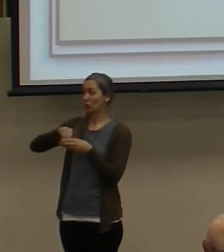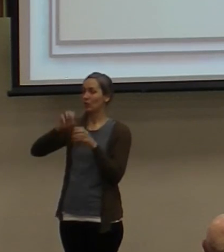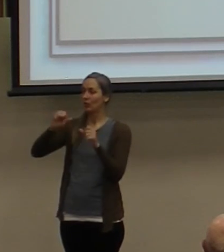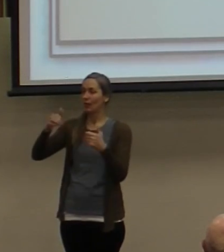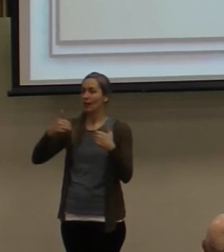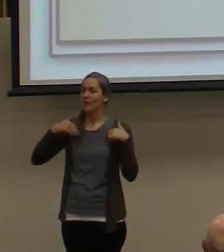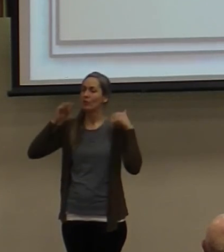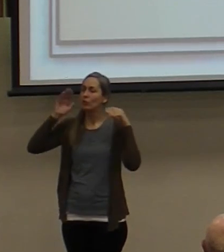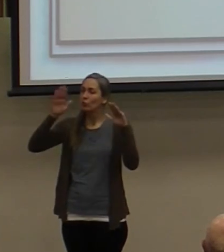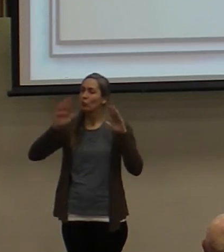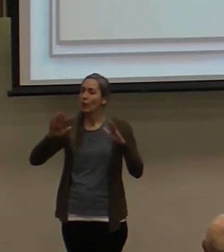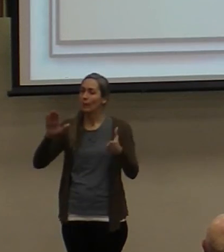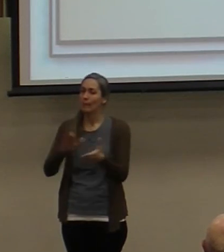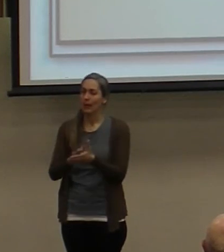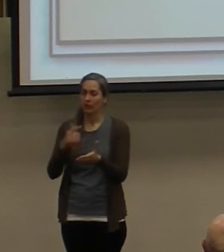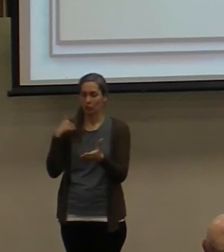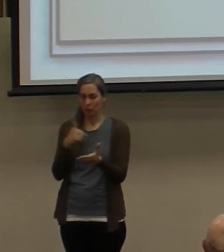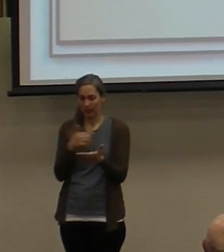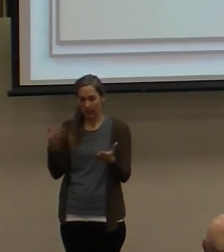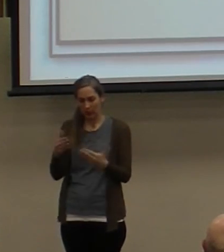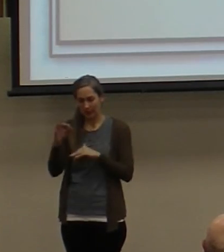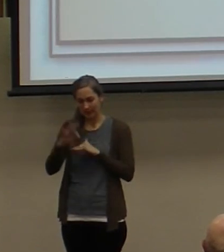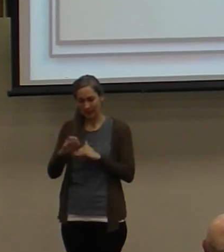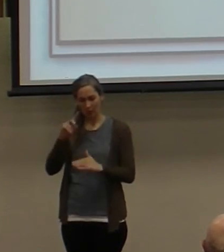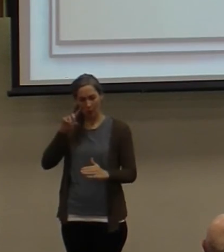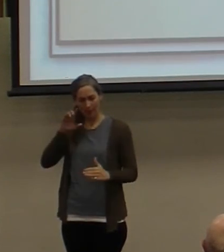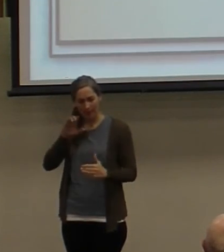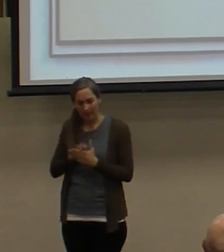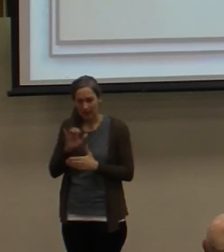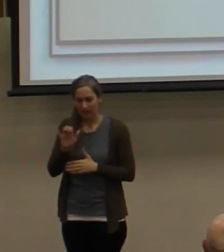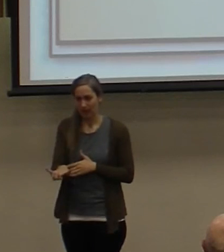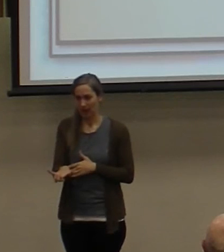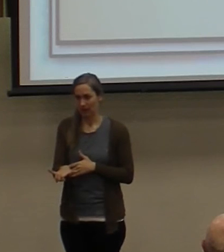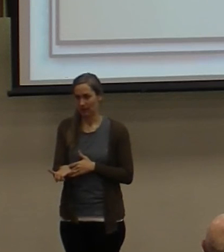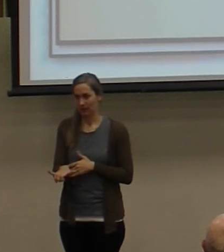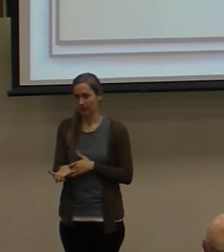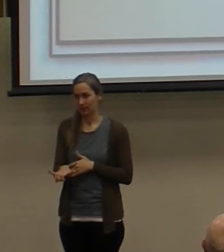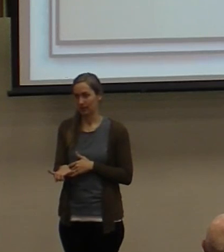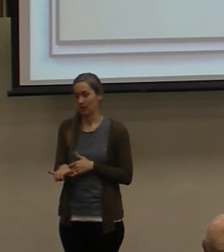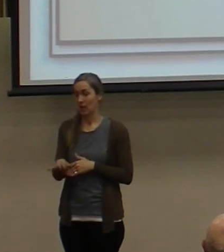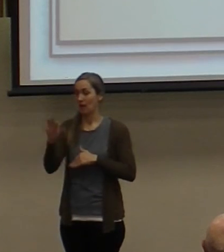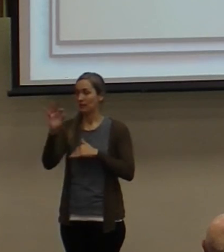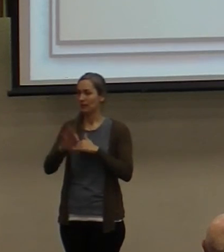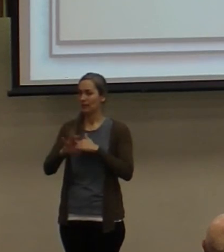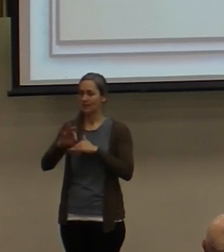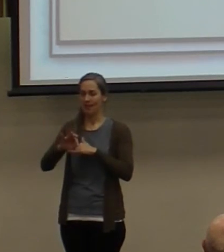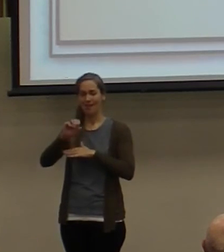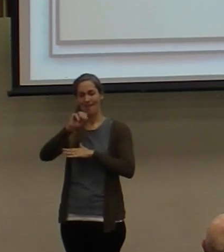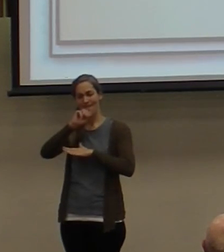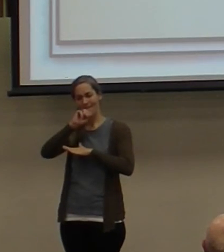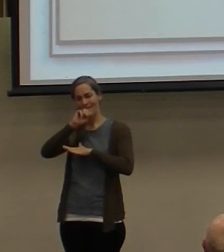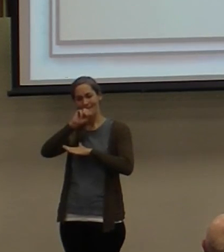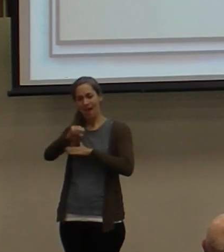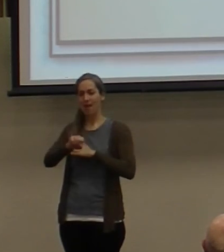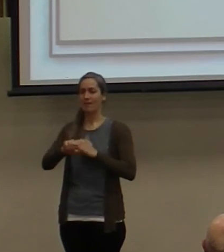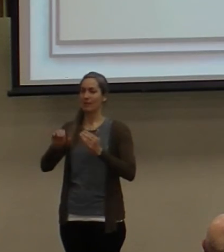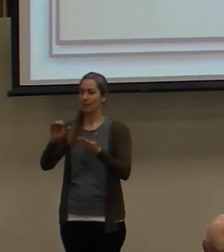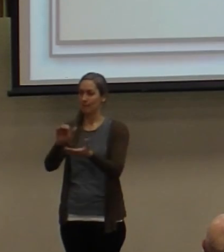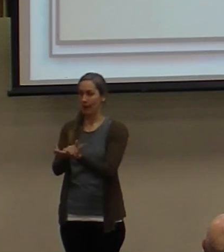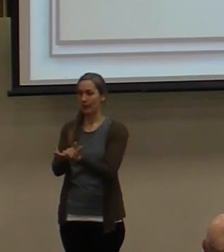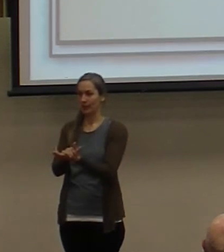Here at Sunset, we believe that. We really do believe that. Sunset loves